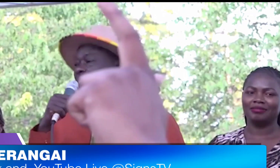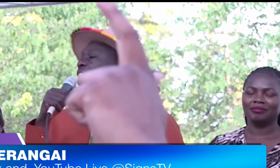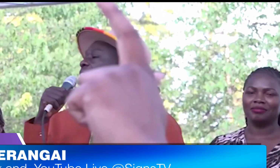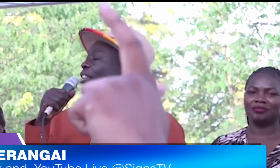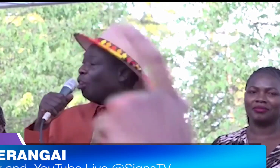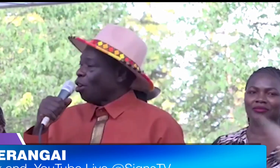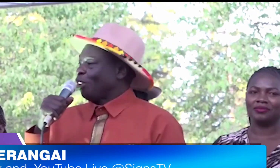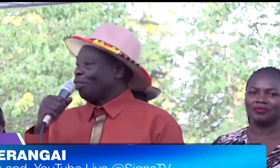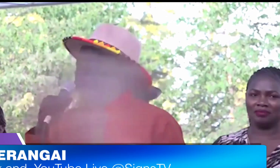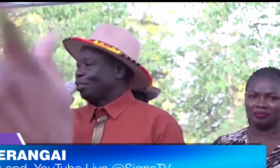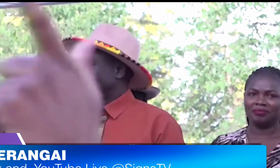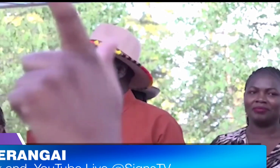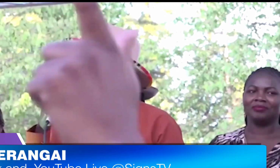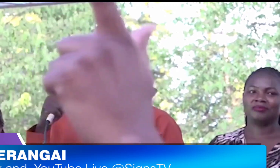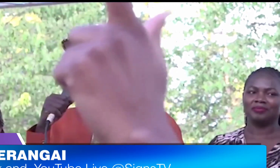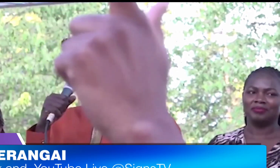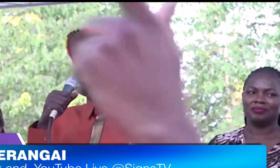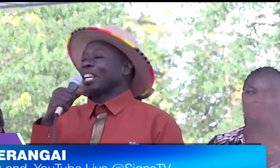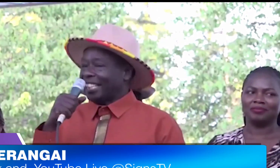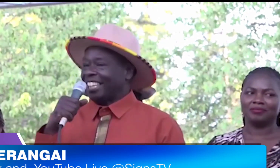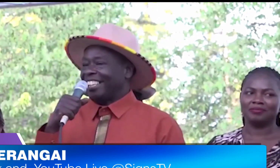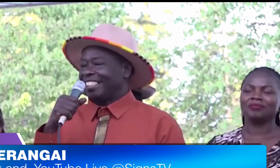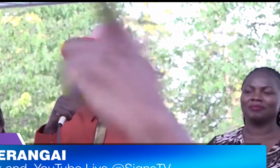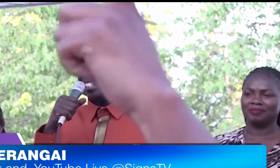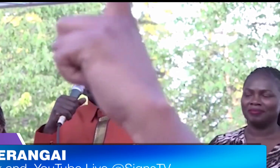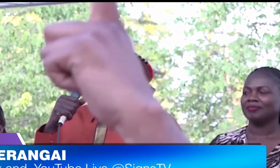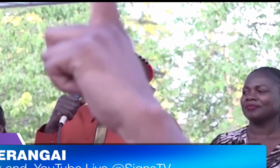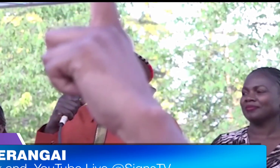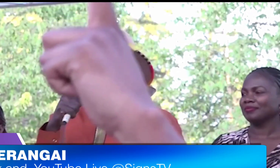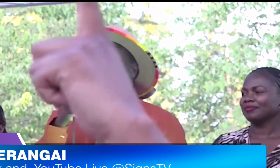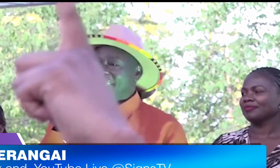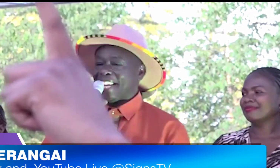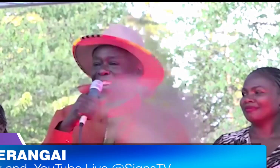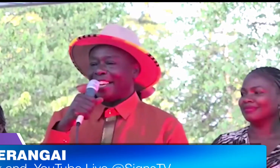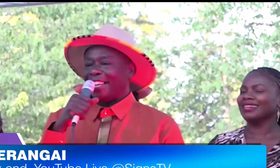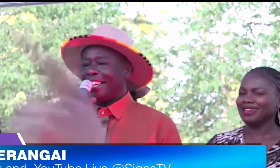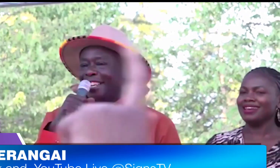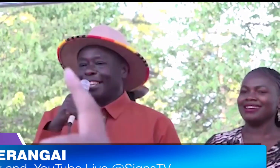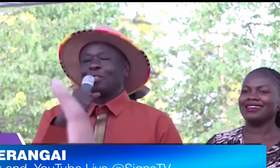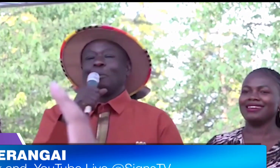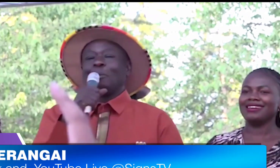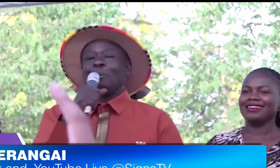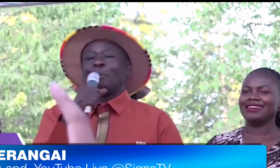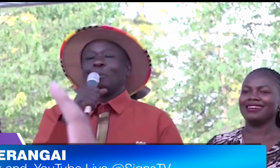tuingate Kasongo tumuingate tumutindike.